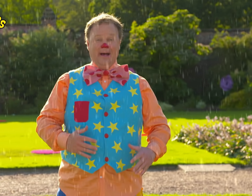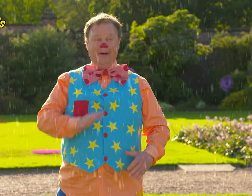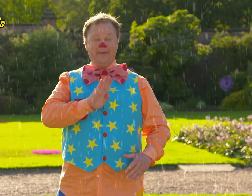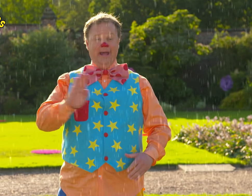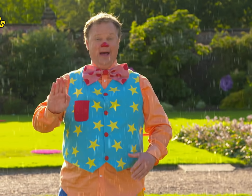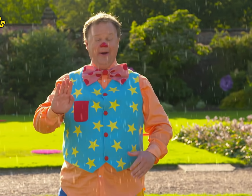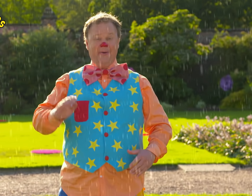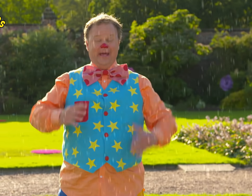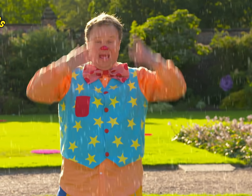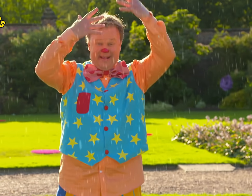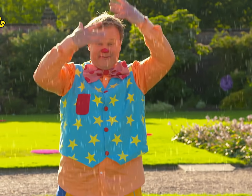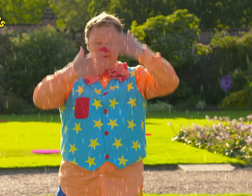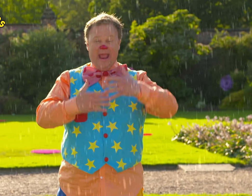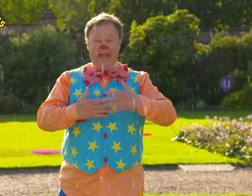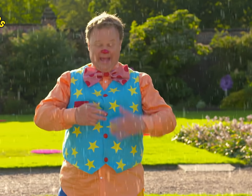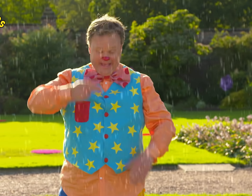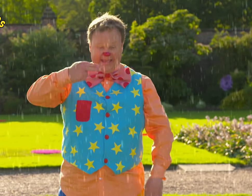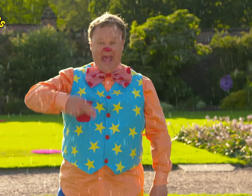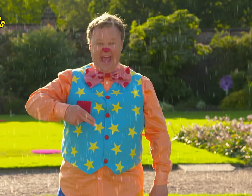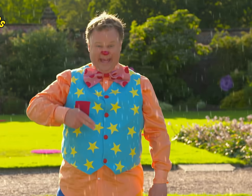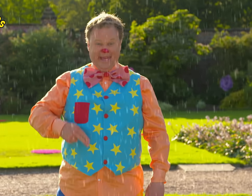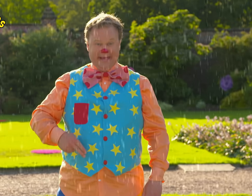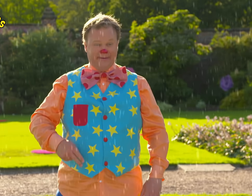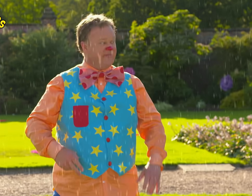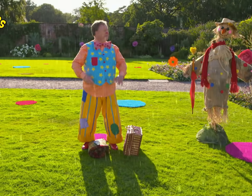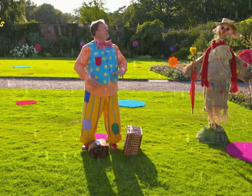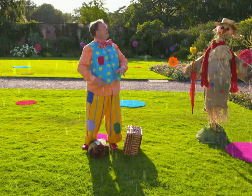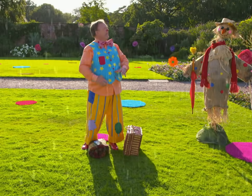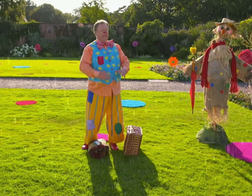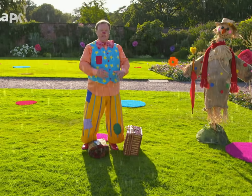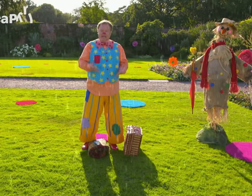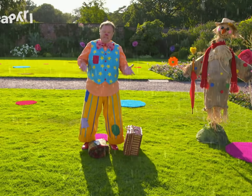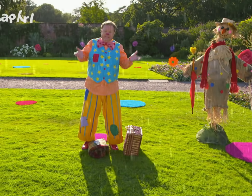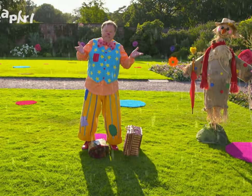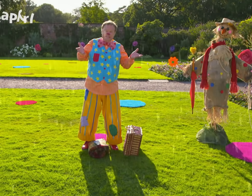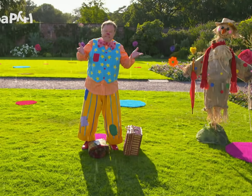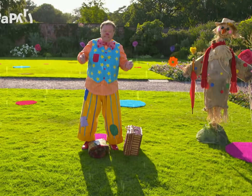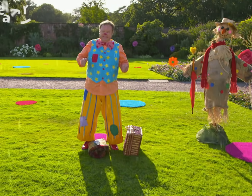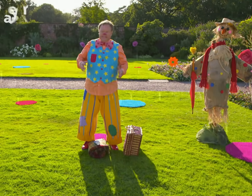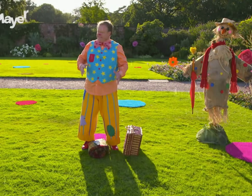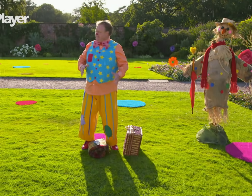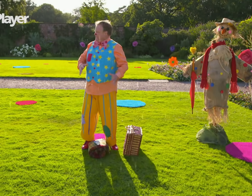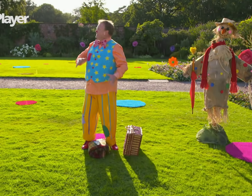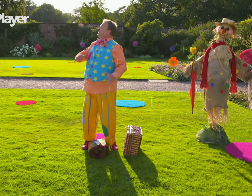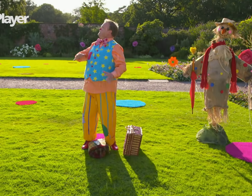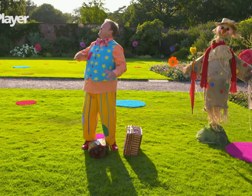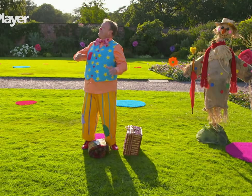Oh no! It's raining again! Don't worry, Mr. Tumble. If you wear the right